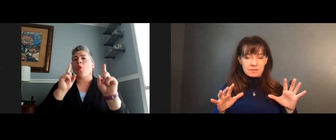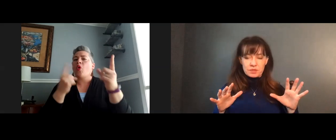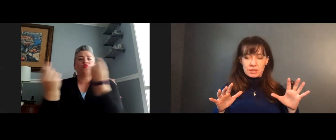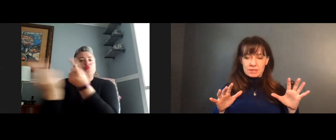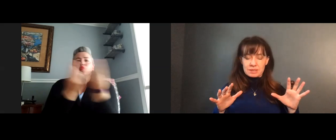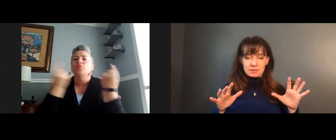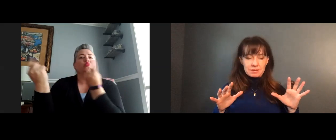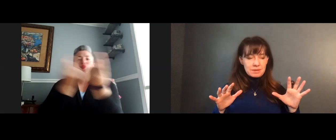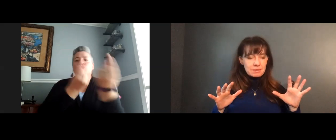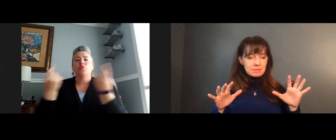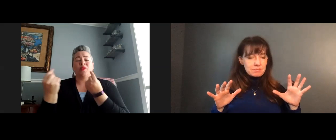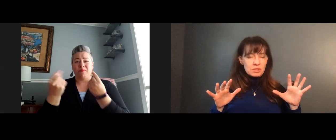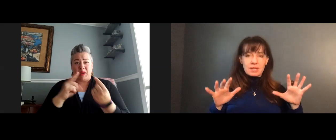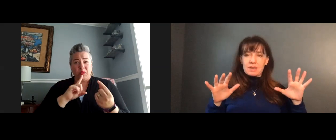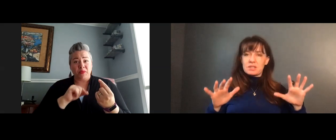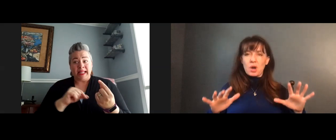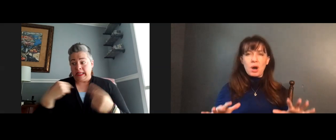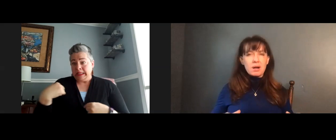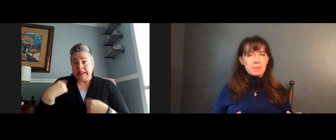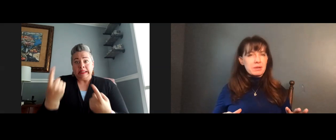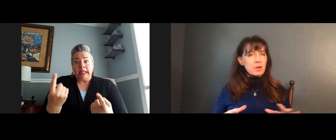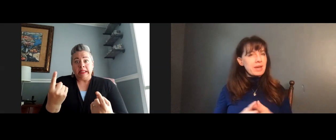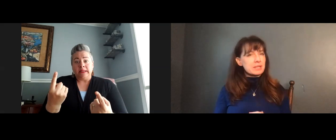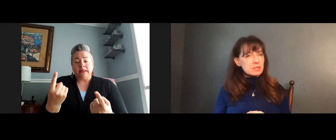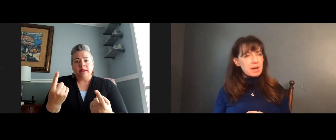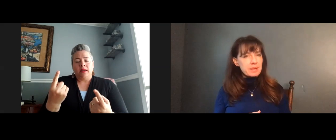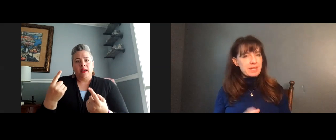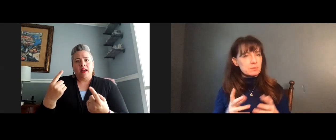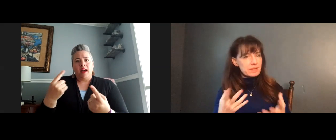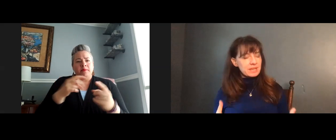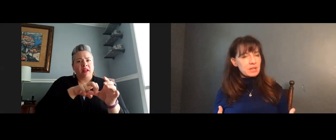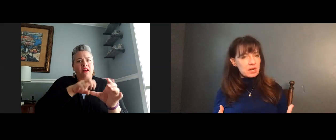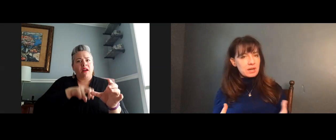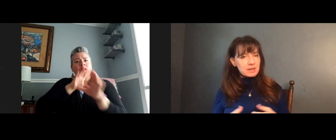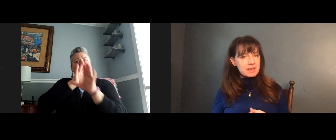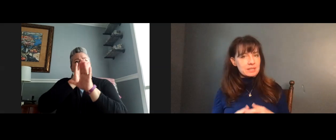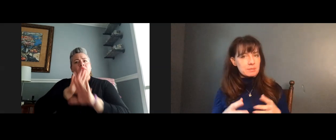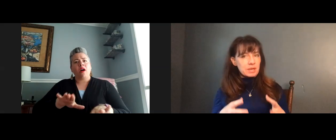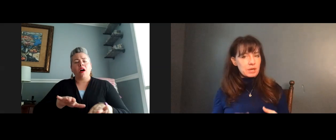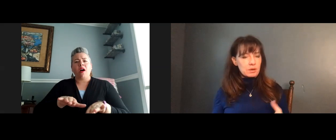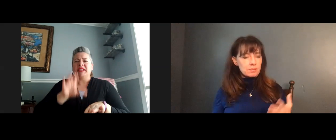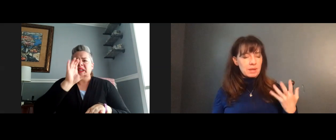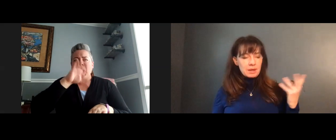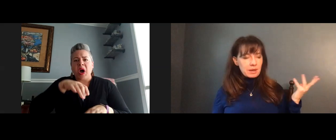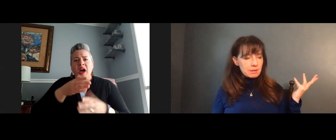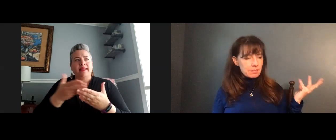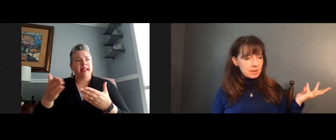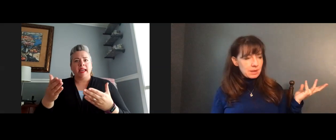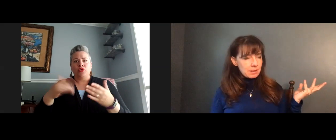actually just just kind of it's calm i don't know how to describe it it's really an odd thing to be home